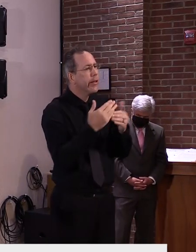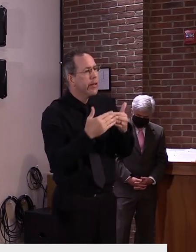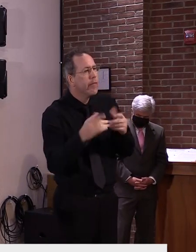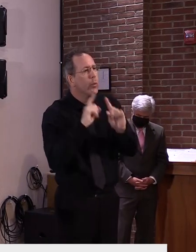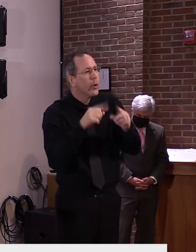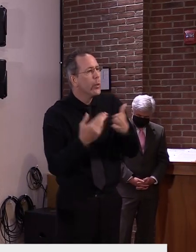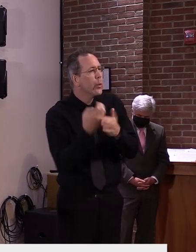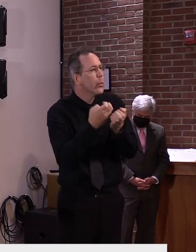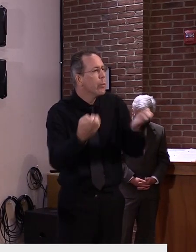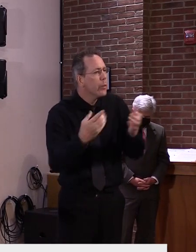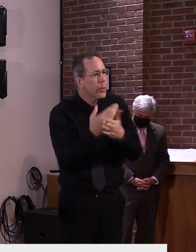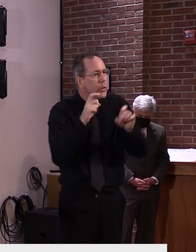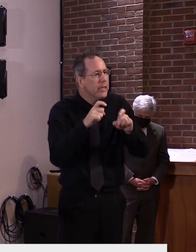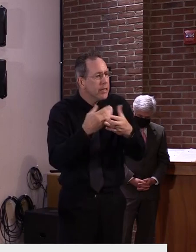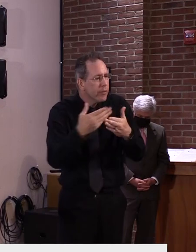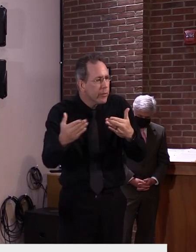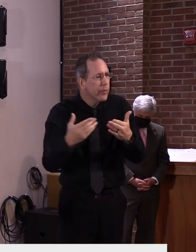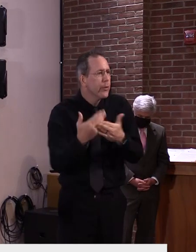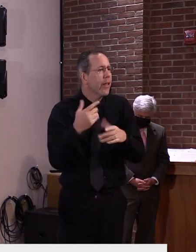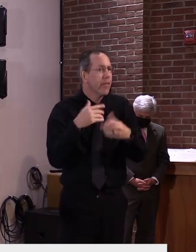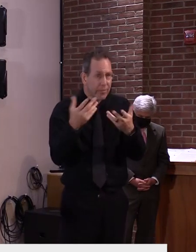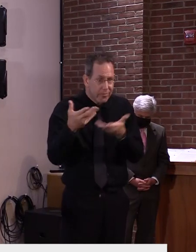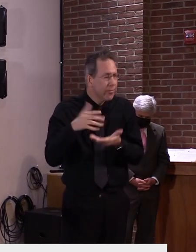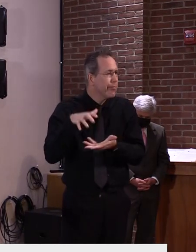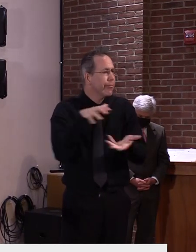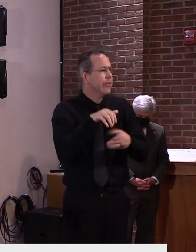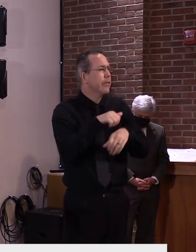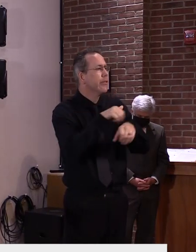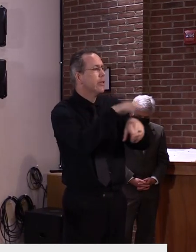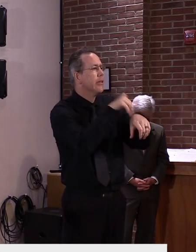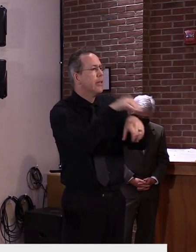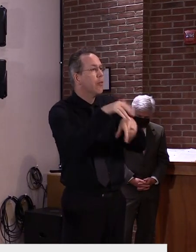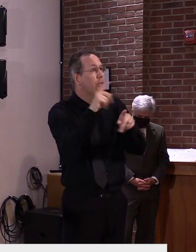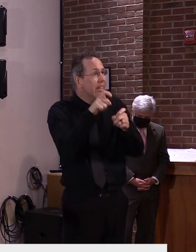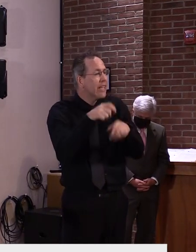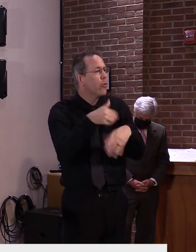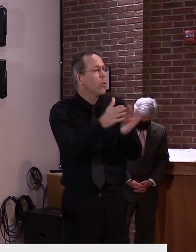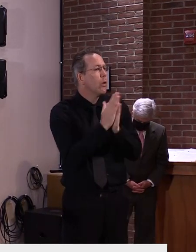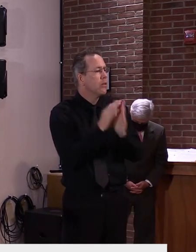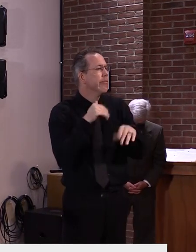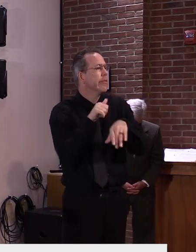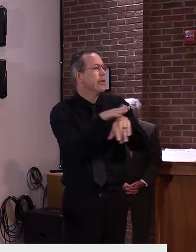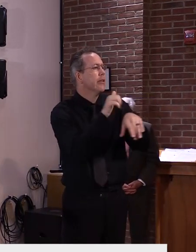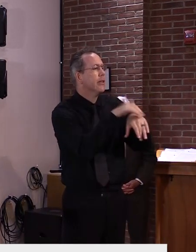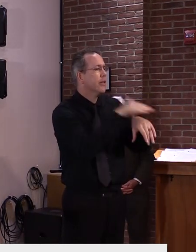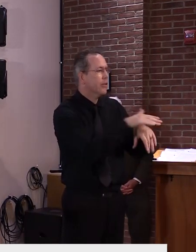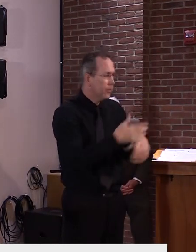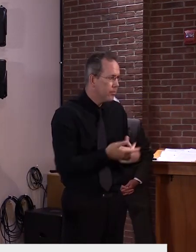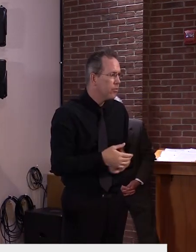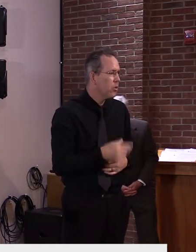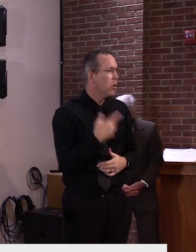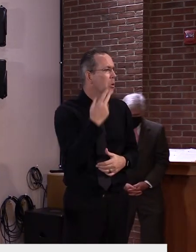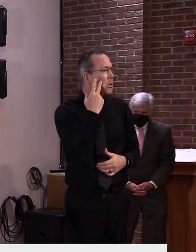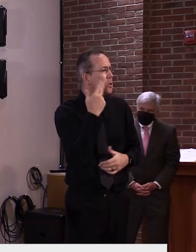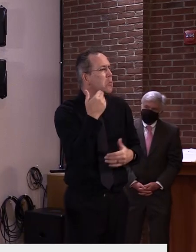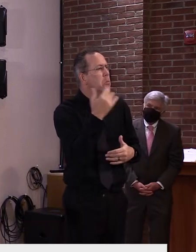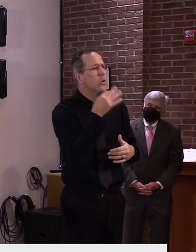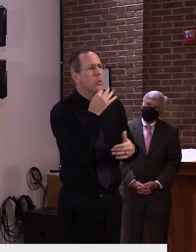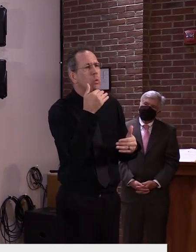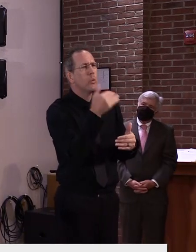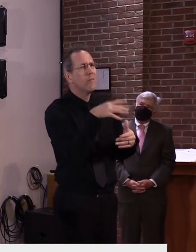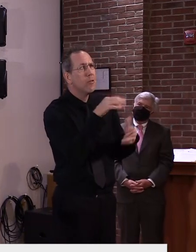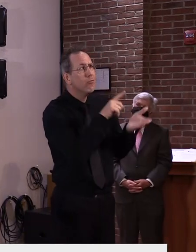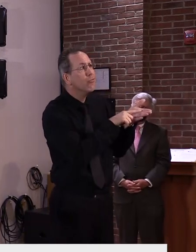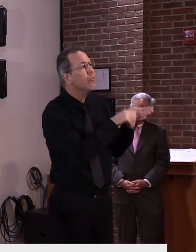when that becomes something that's real time. Finally, you know, the method of how you